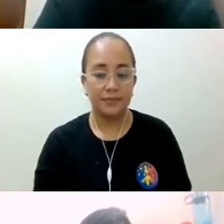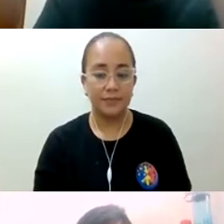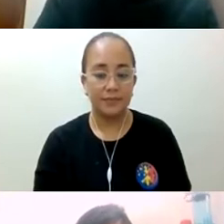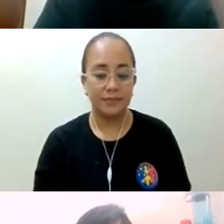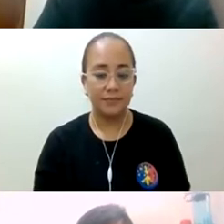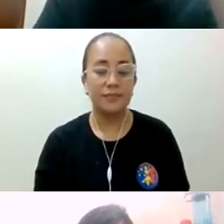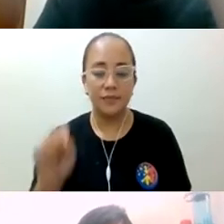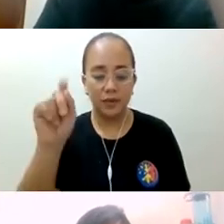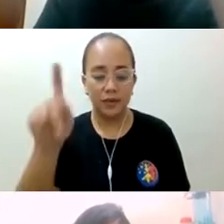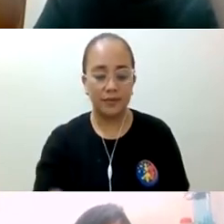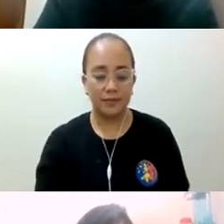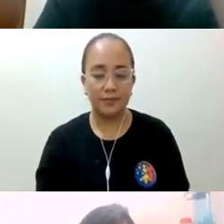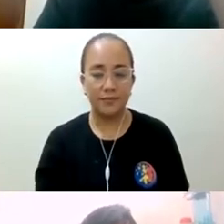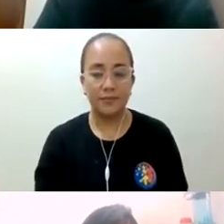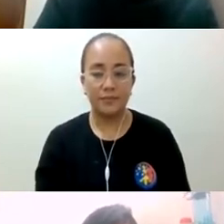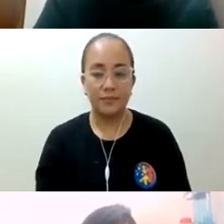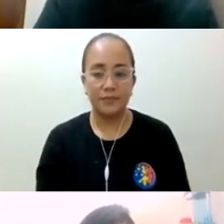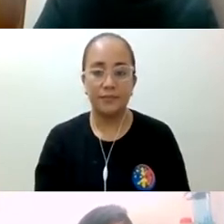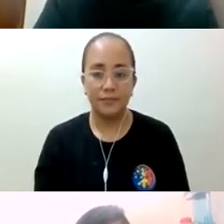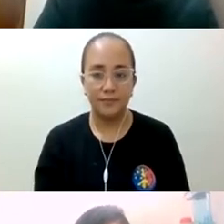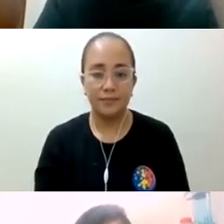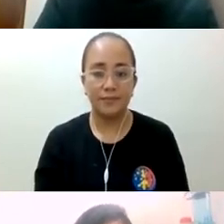So this is lesson 4, guys. Lesson 4.